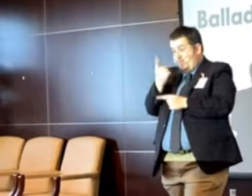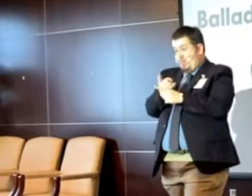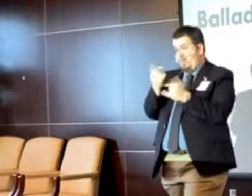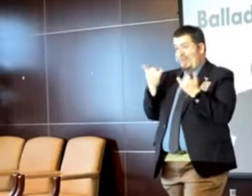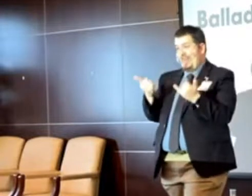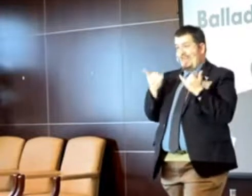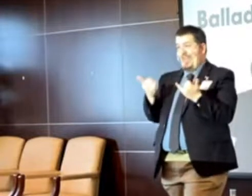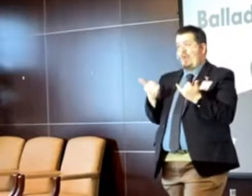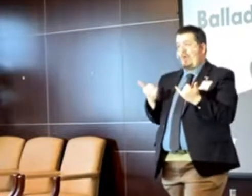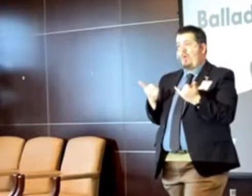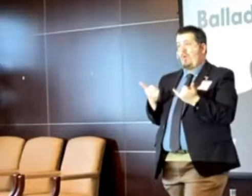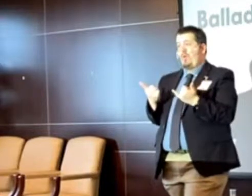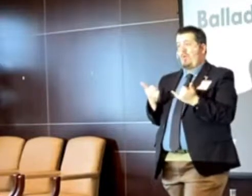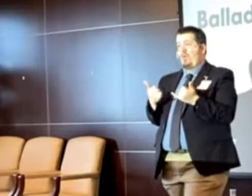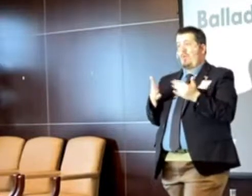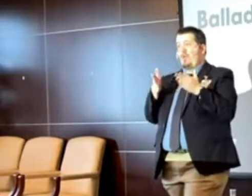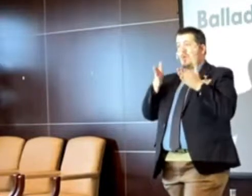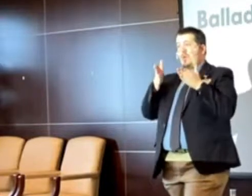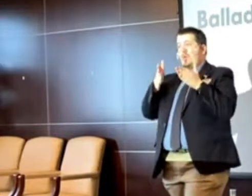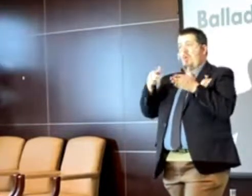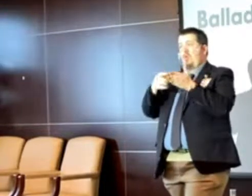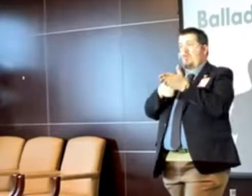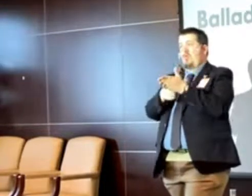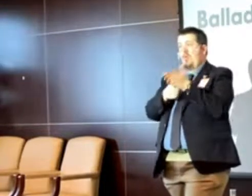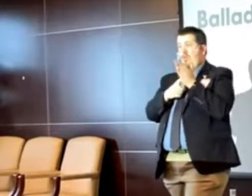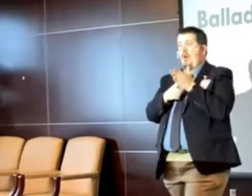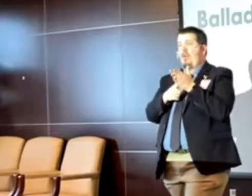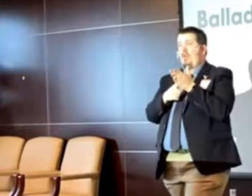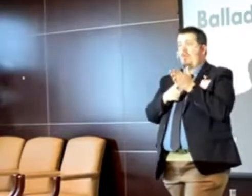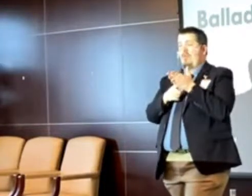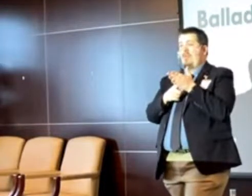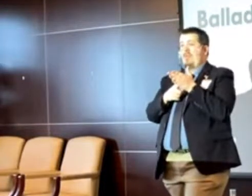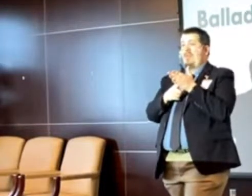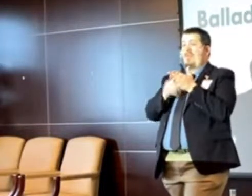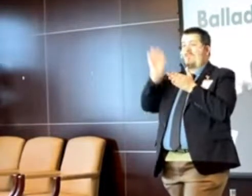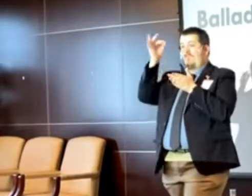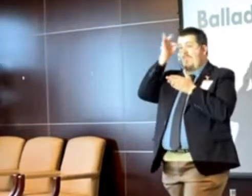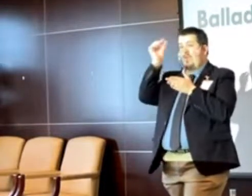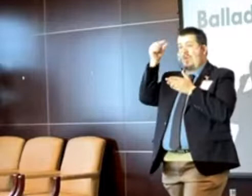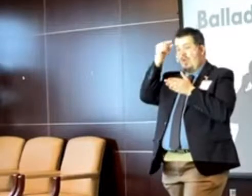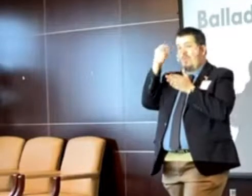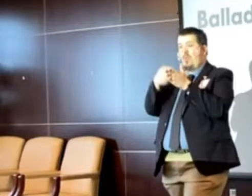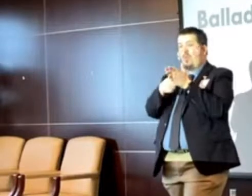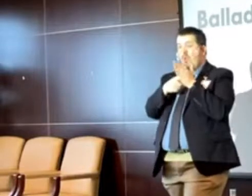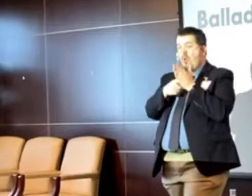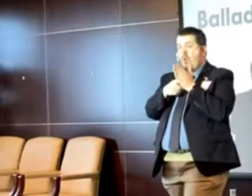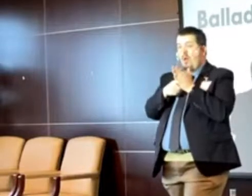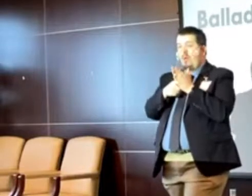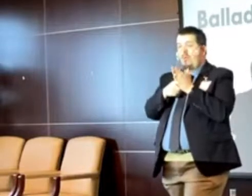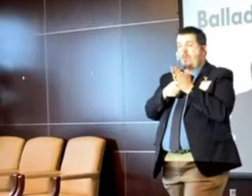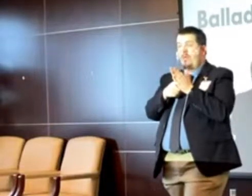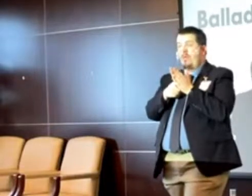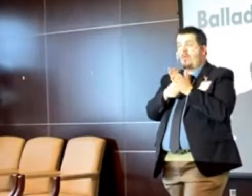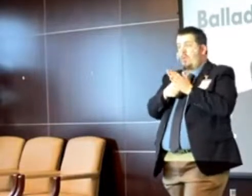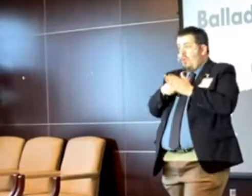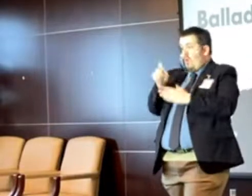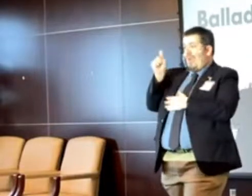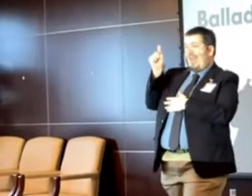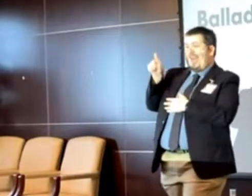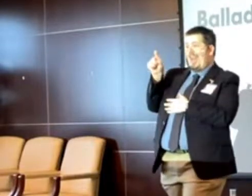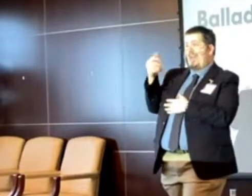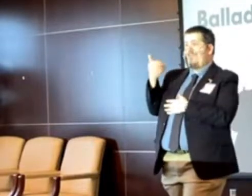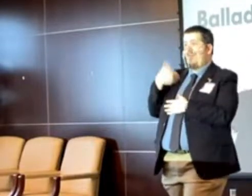it stands, the way the requirement, the federal government requirement works, we have to